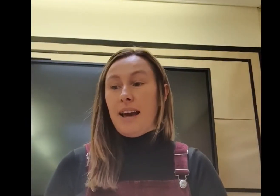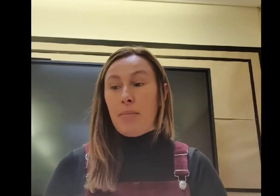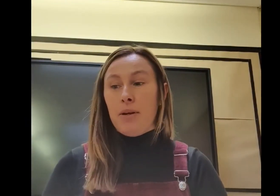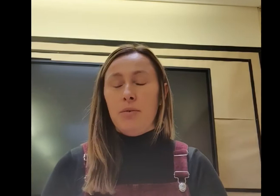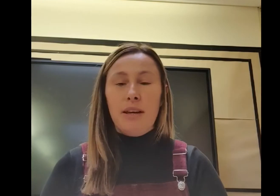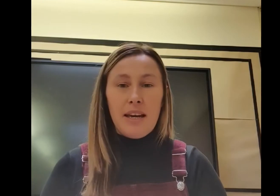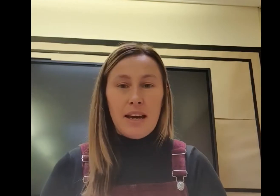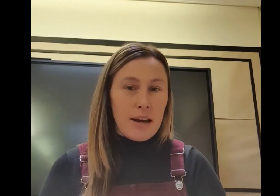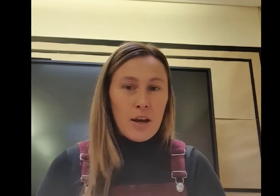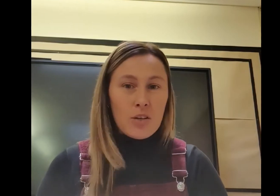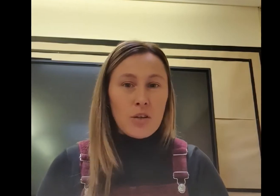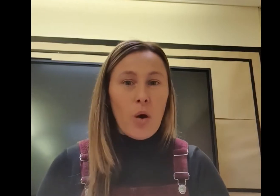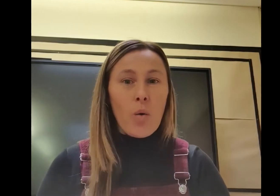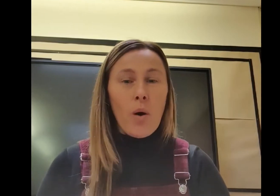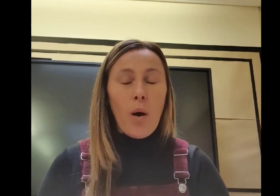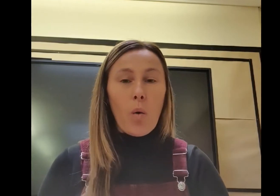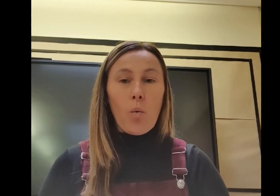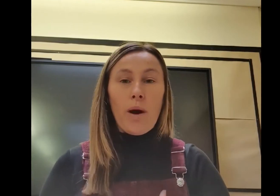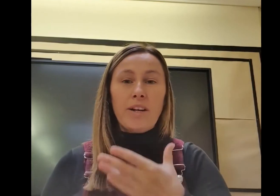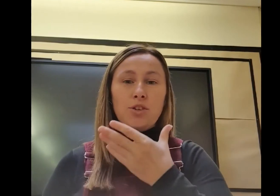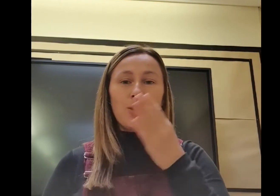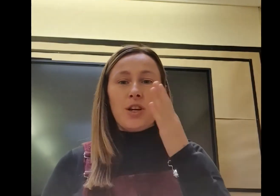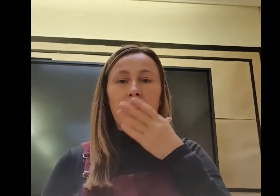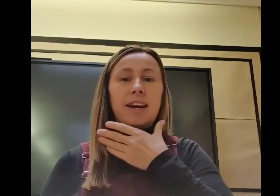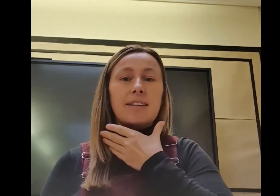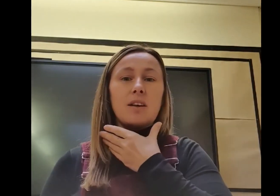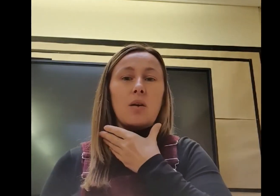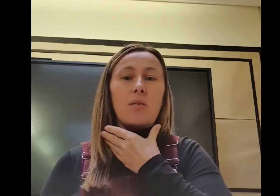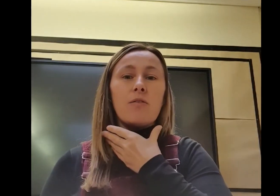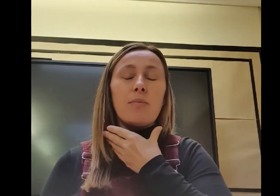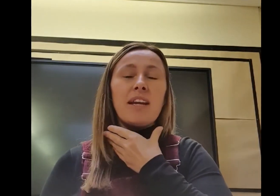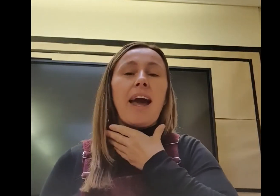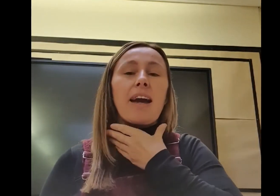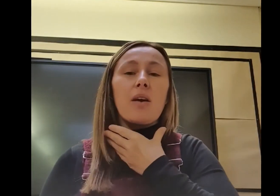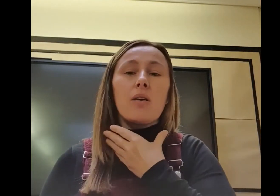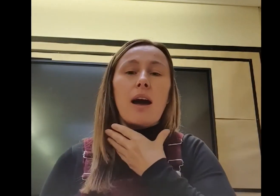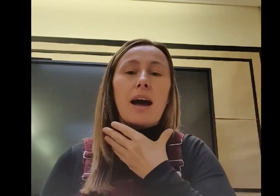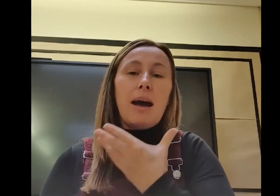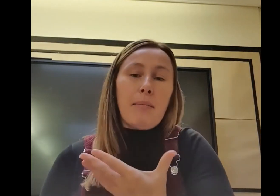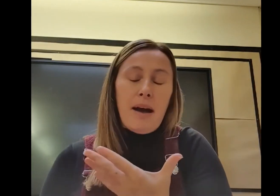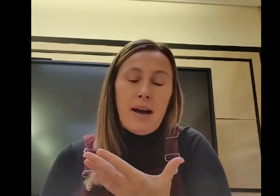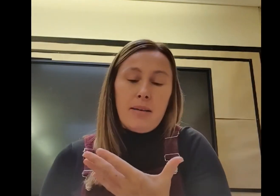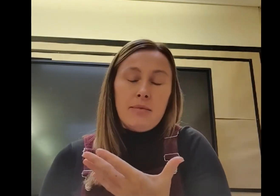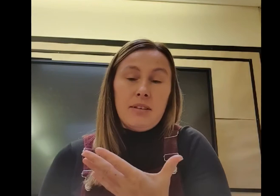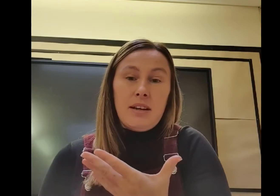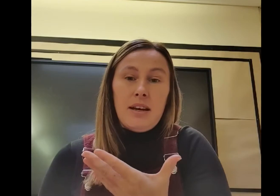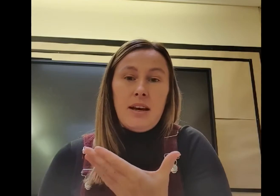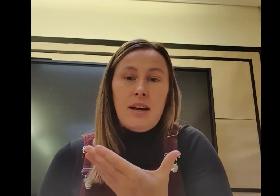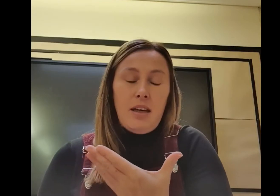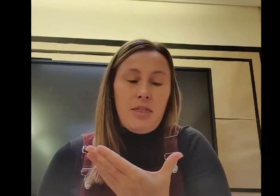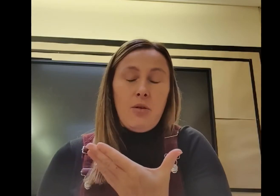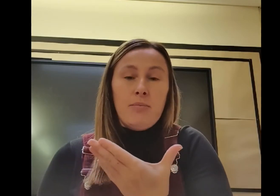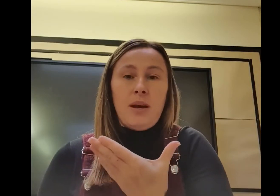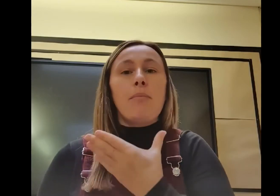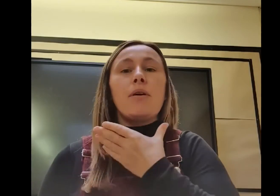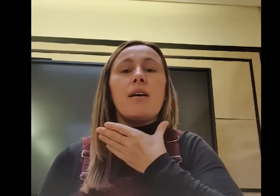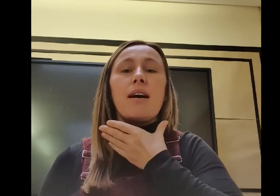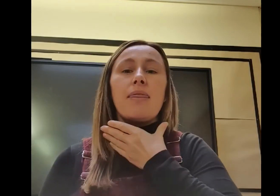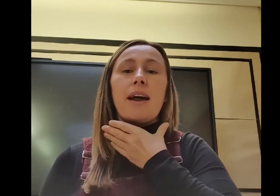New Year. So wish is from your neck, hand and thumb separate, and then from